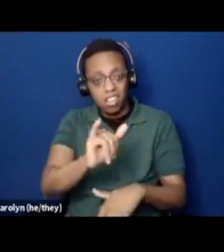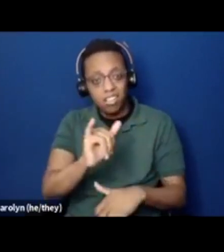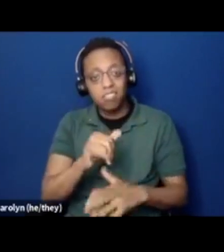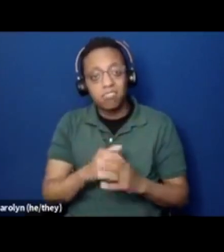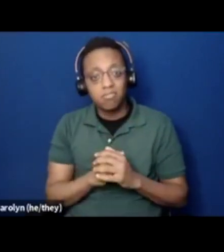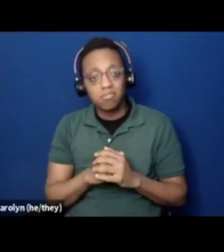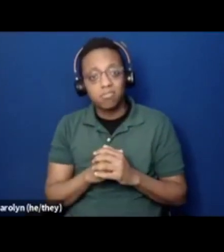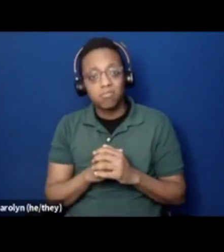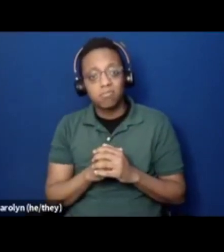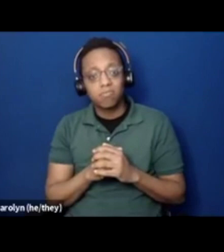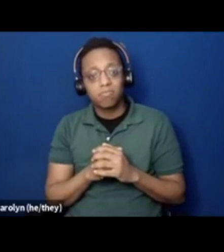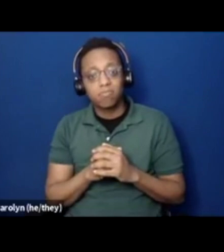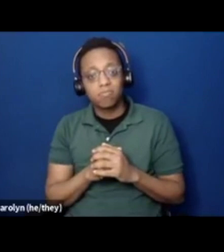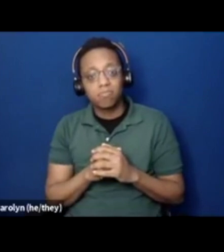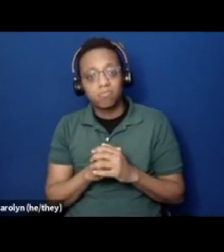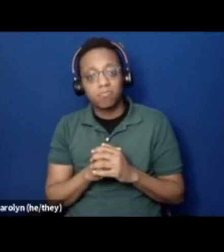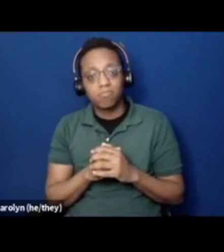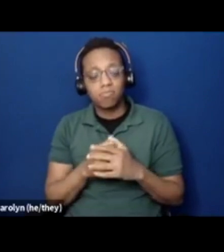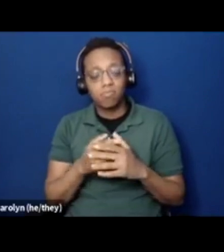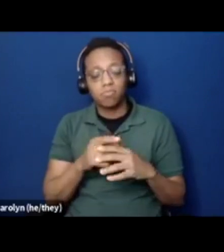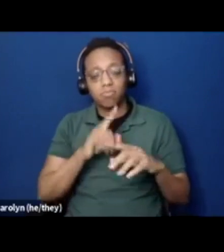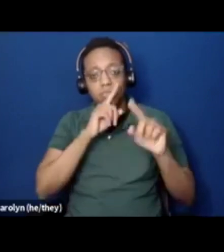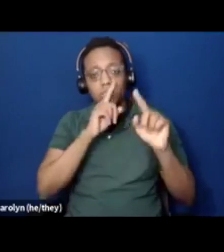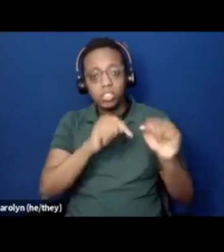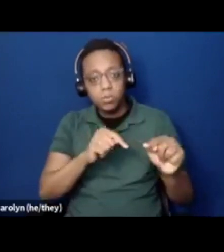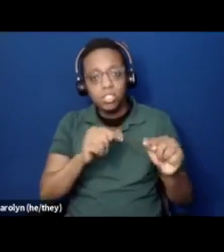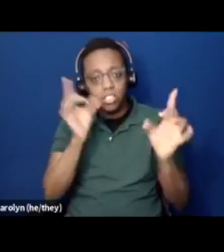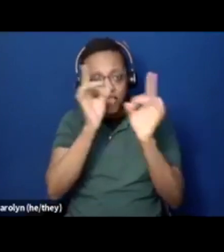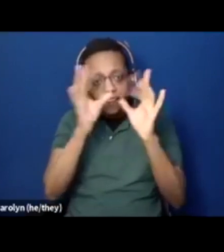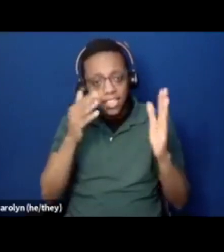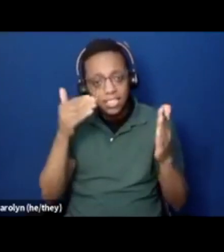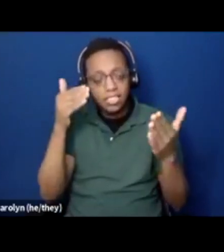the violence against Black folks, against trans people?